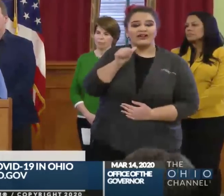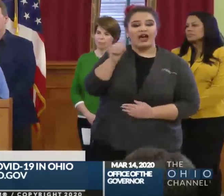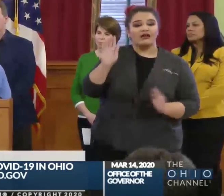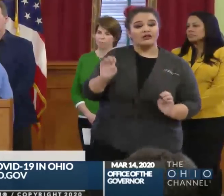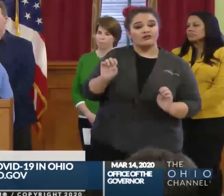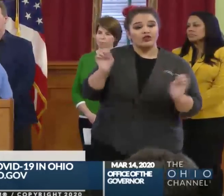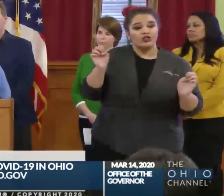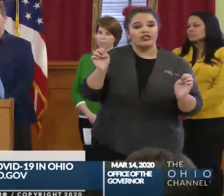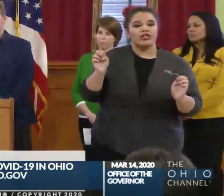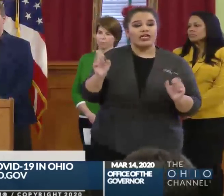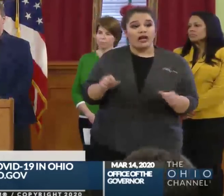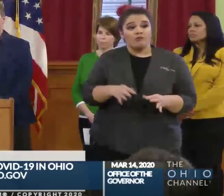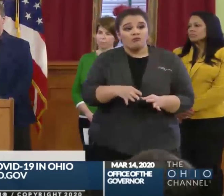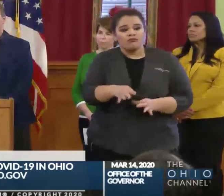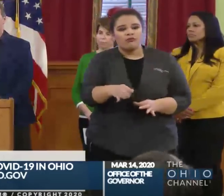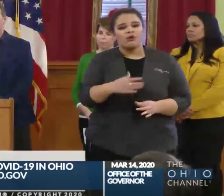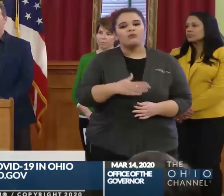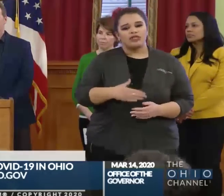would be helpful. Amy?